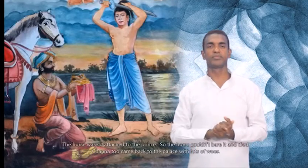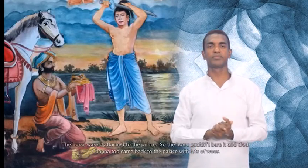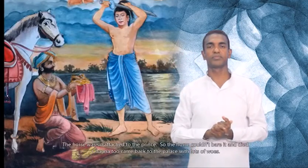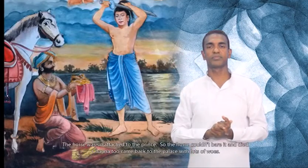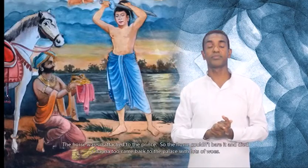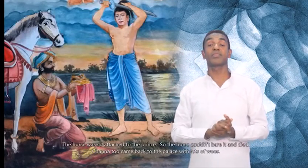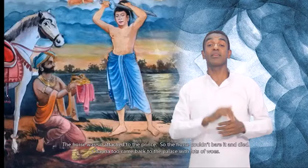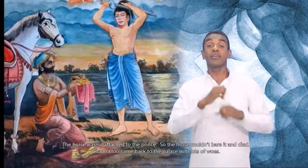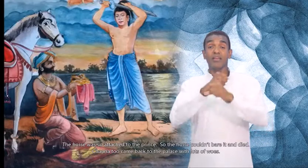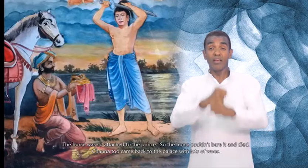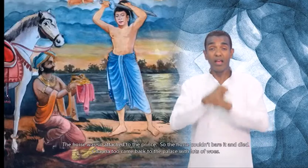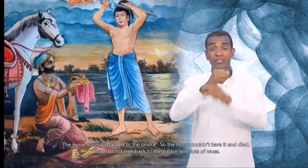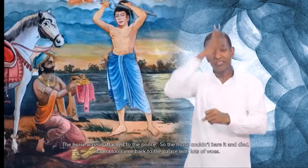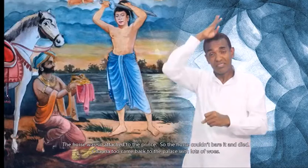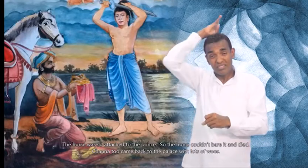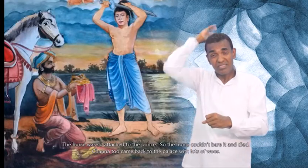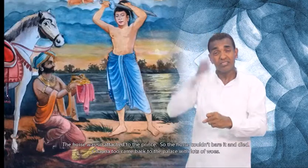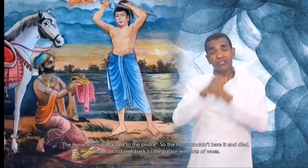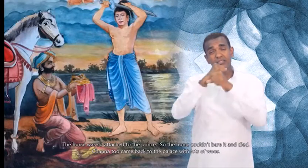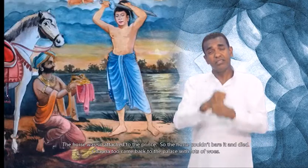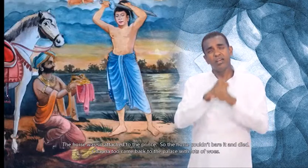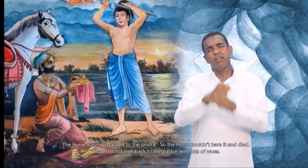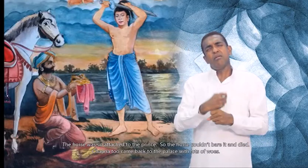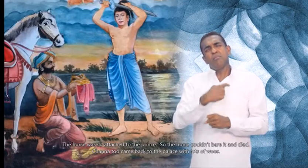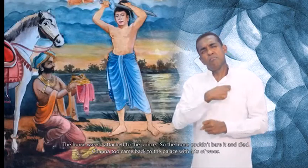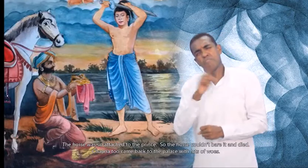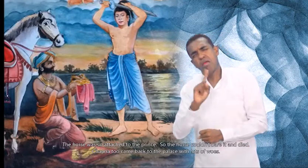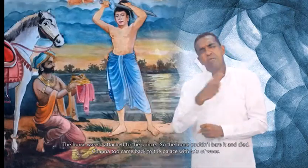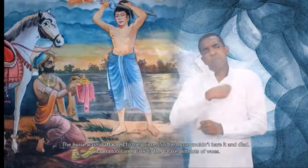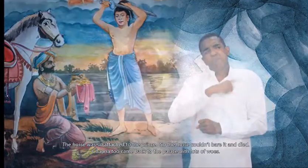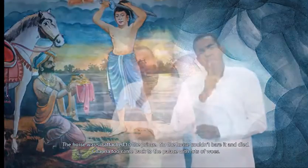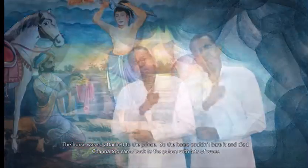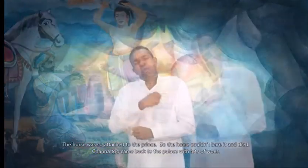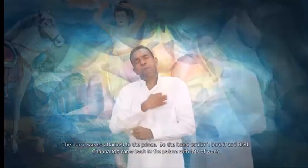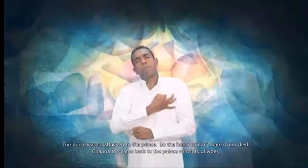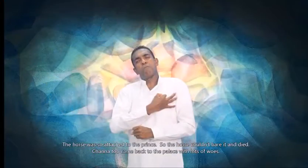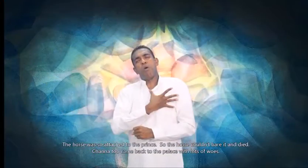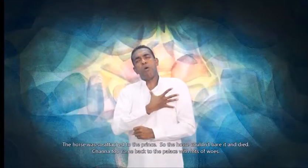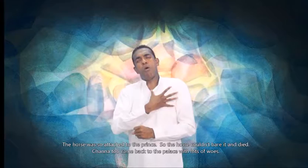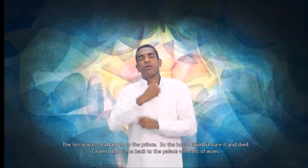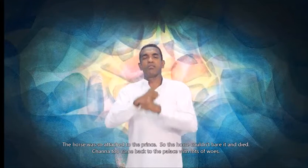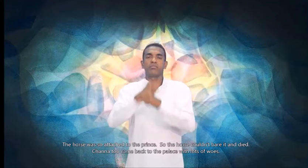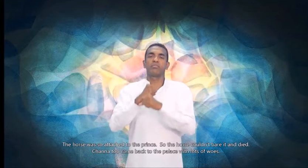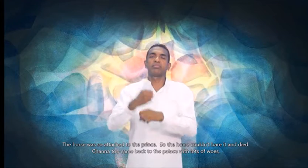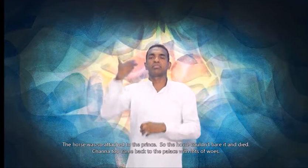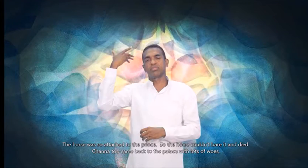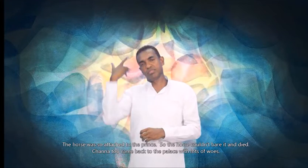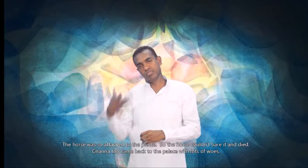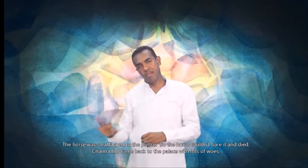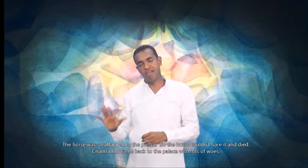The horse was so attached to the prince, so the horse couldn't bear it and died. Channa too came